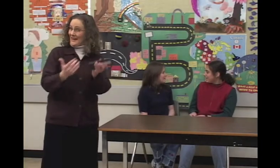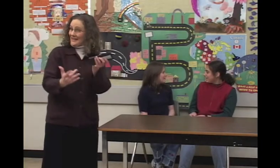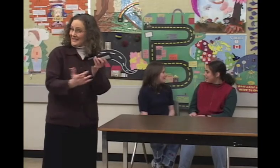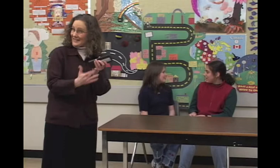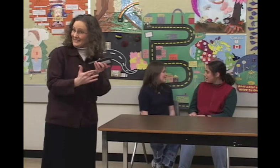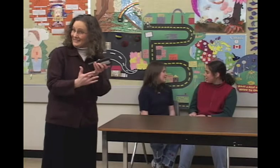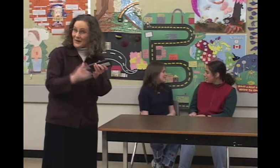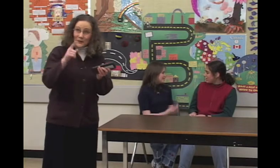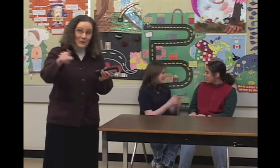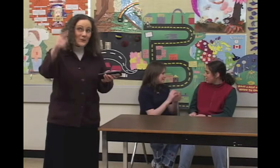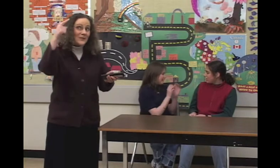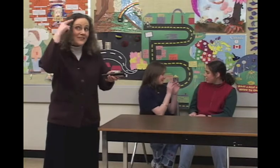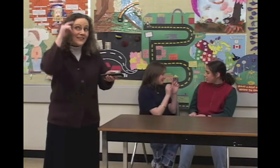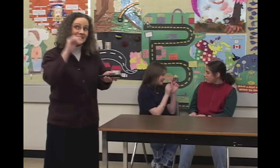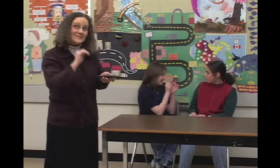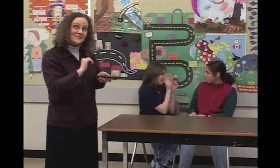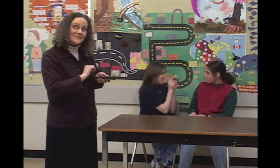Well, what do you think?